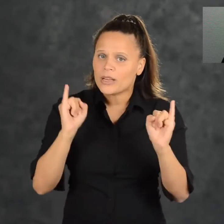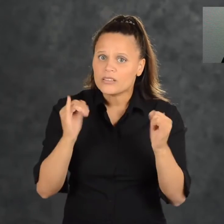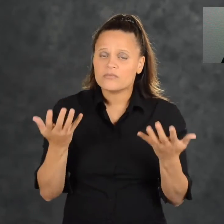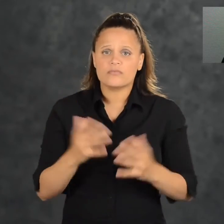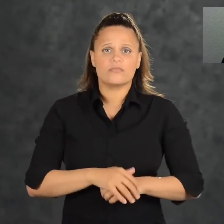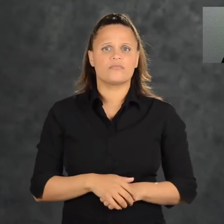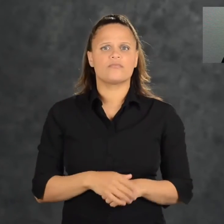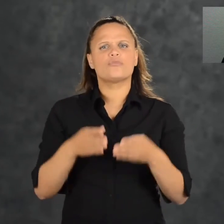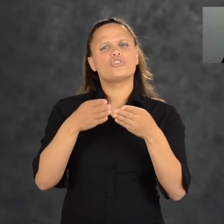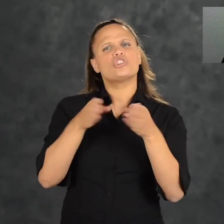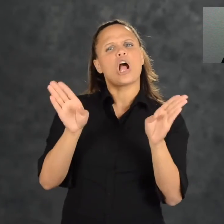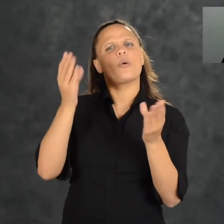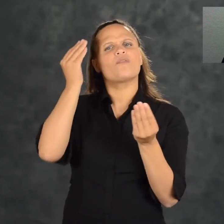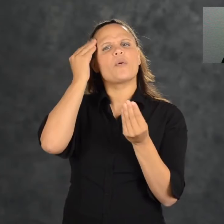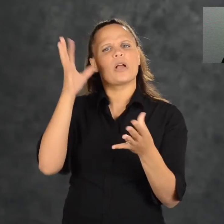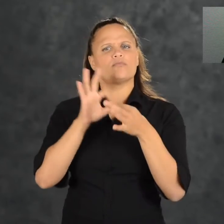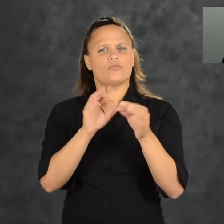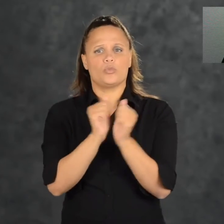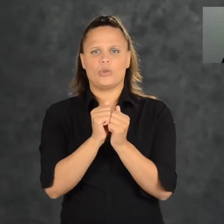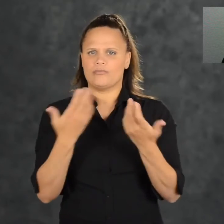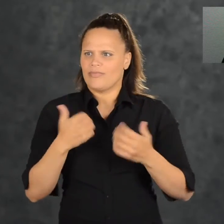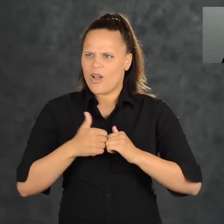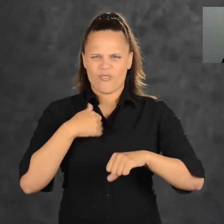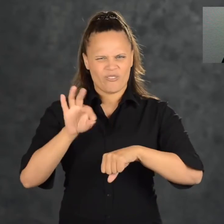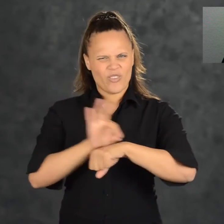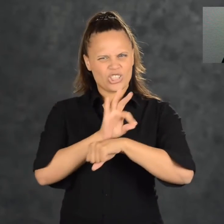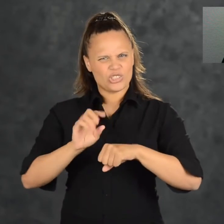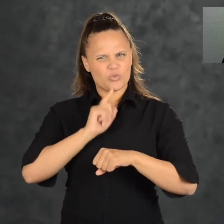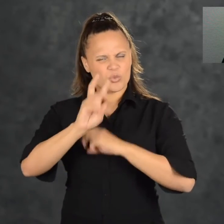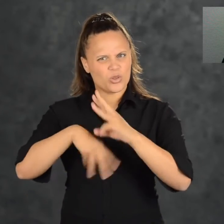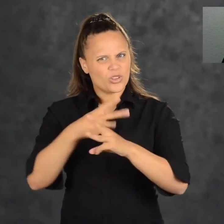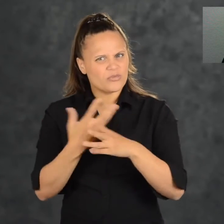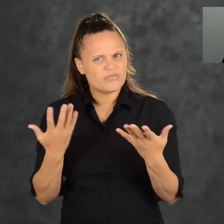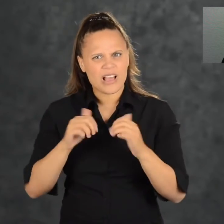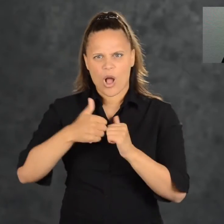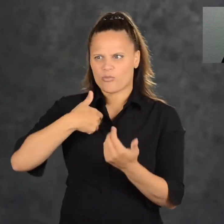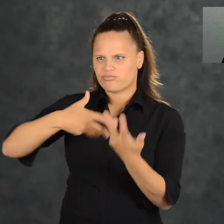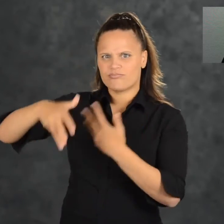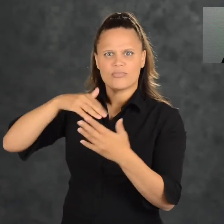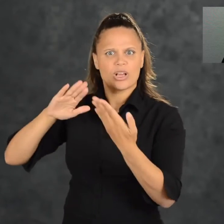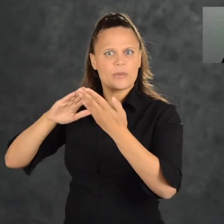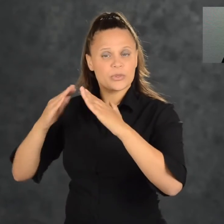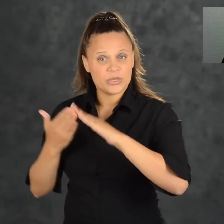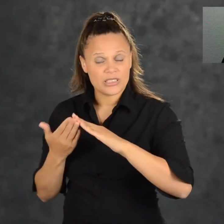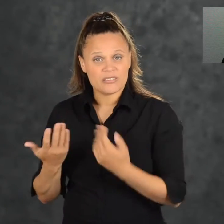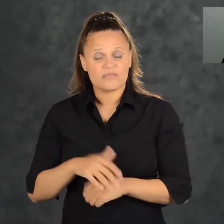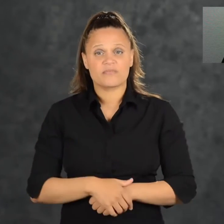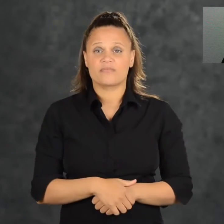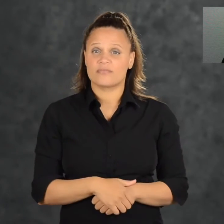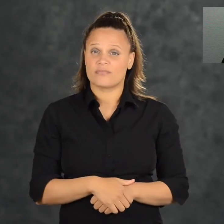They have information about social skills, independent living, and how to function in the real world,